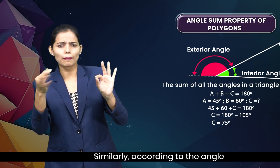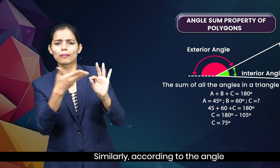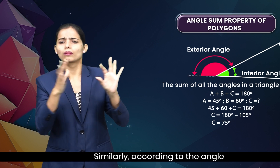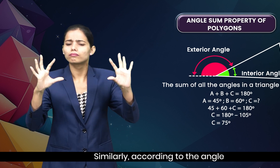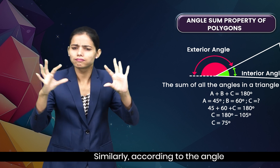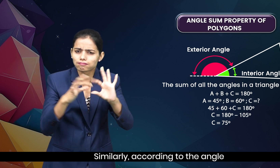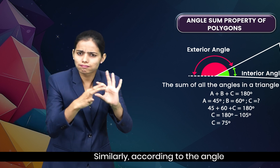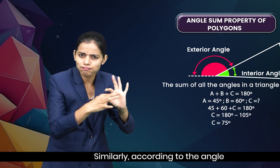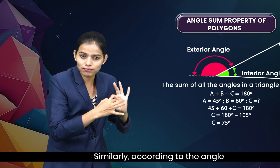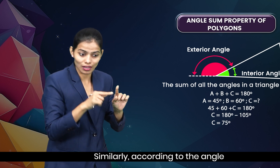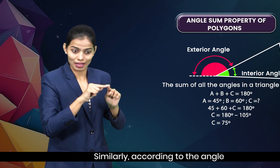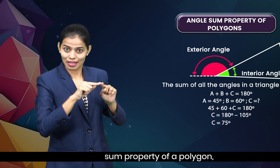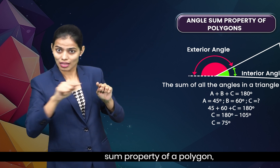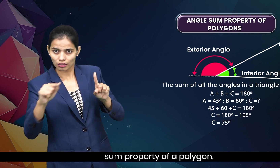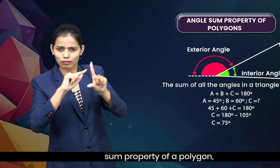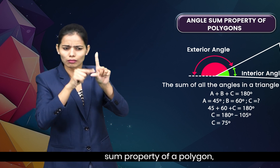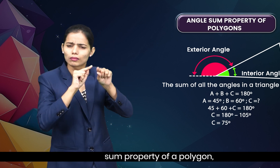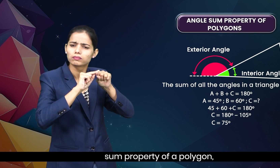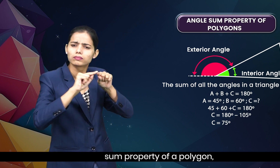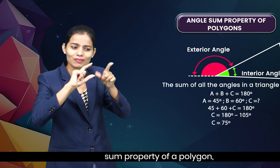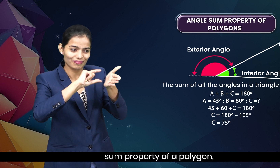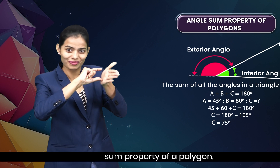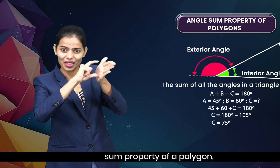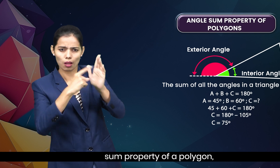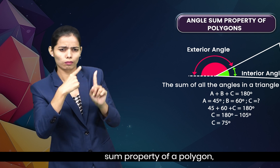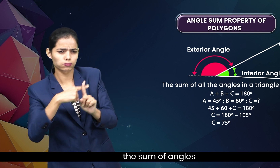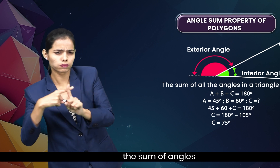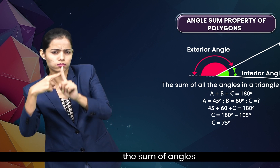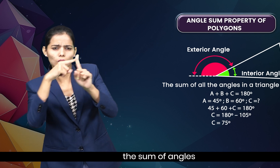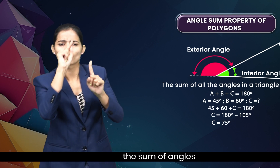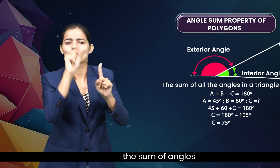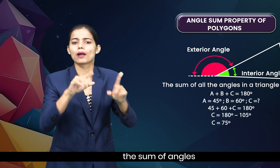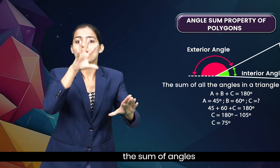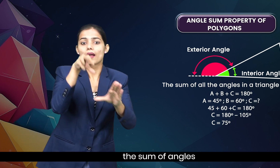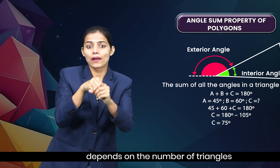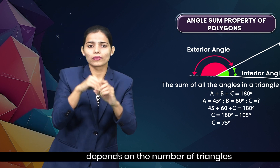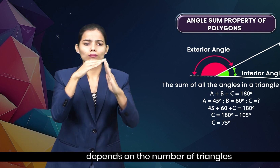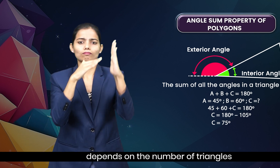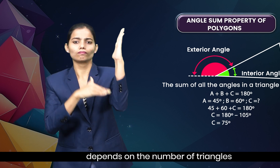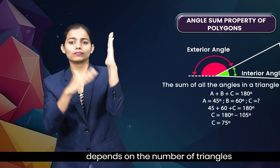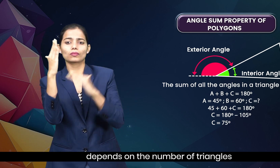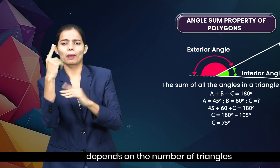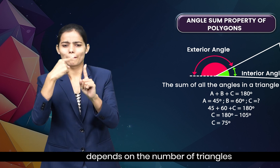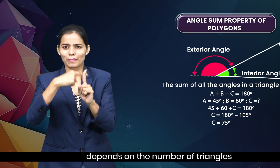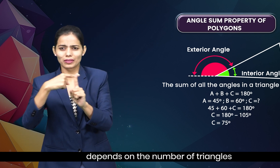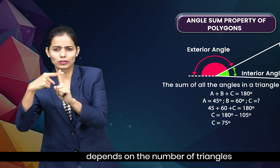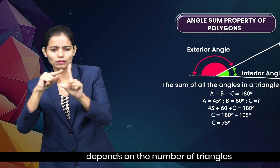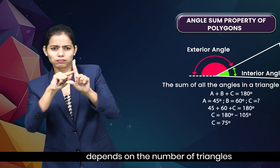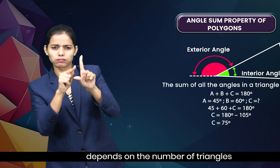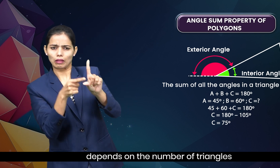Similarly, according to the angle sum property of a polygon, the sum of angles depends on the number of triangles